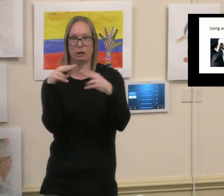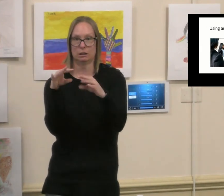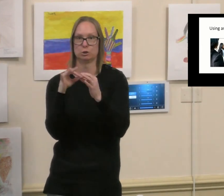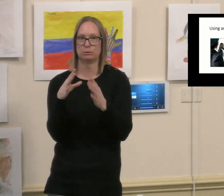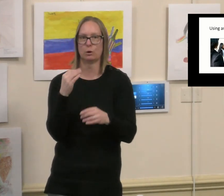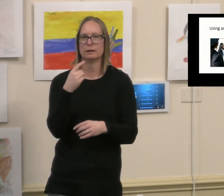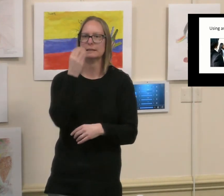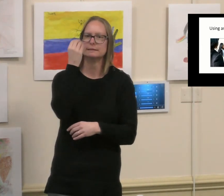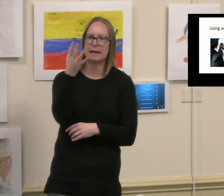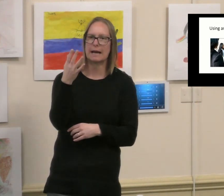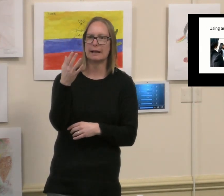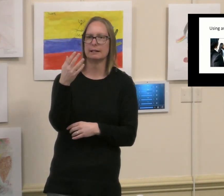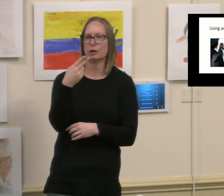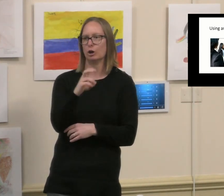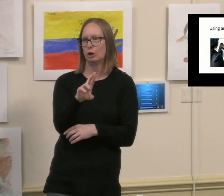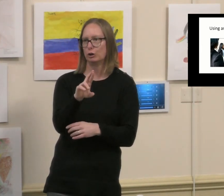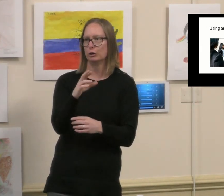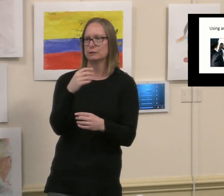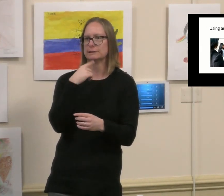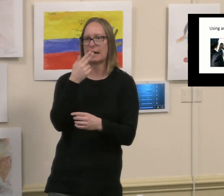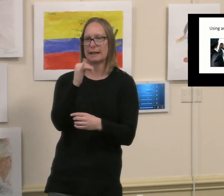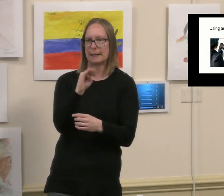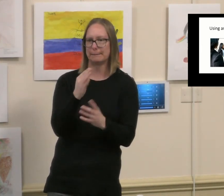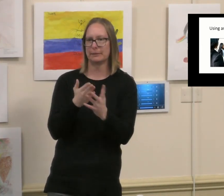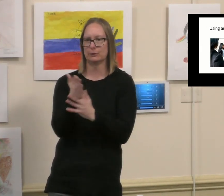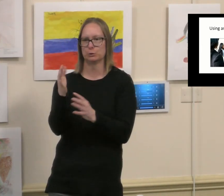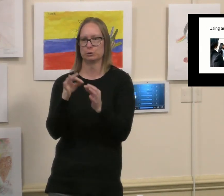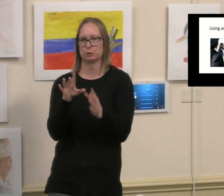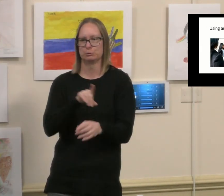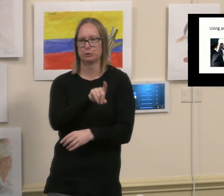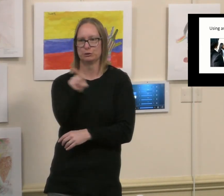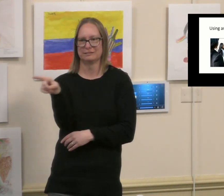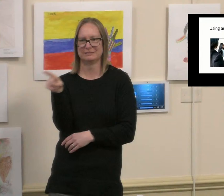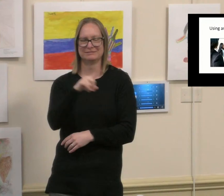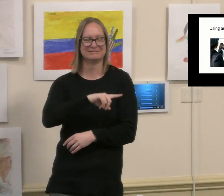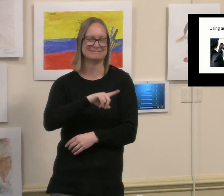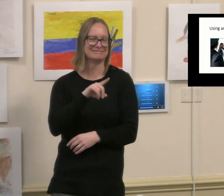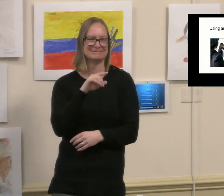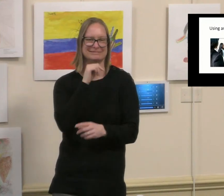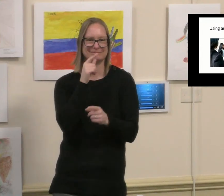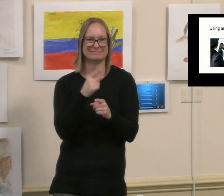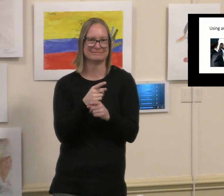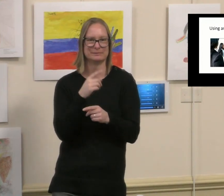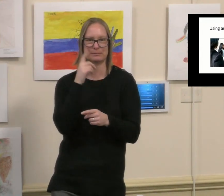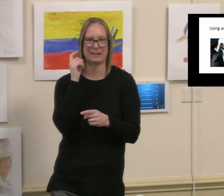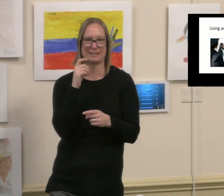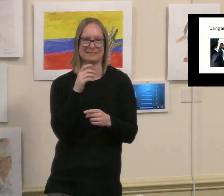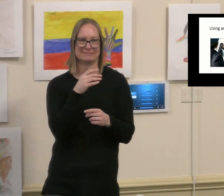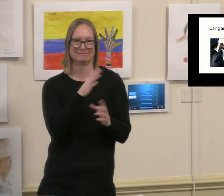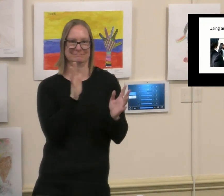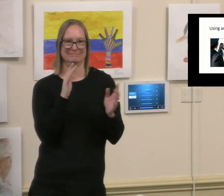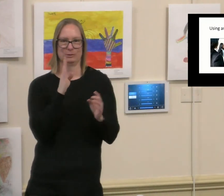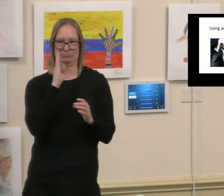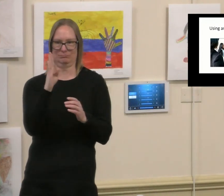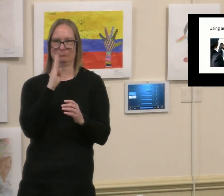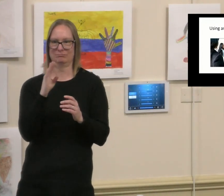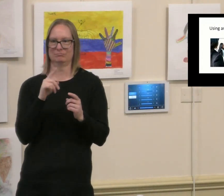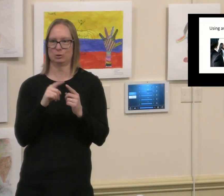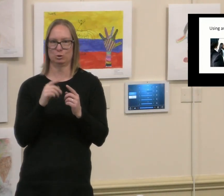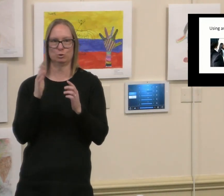and glance over at the interpreter. And you don't have to say to the interpreter, tell him, tell her, that's not appropriate either. You can just speak directly